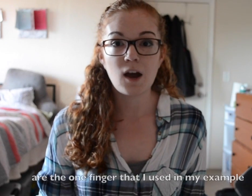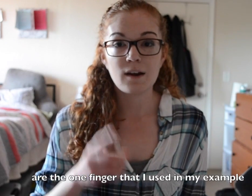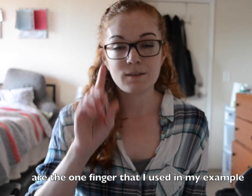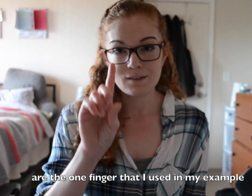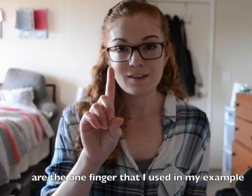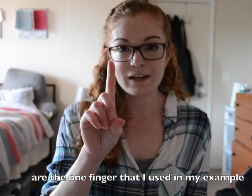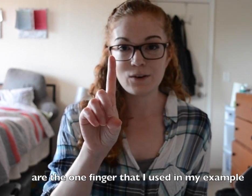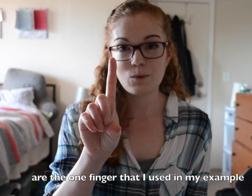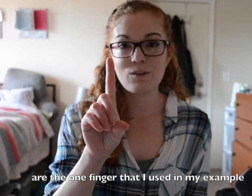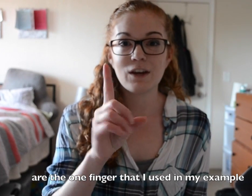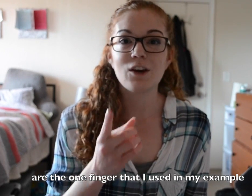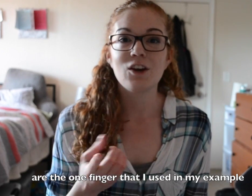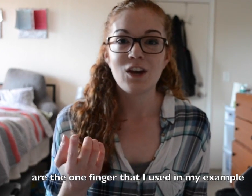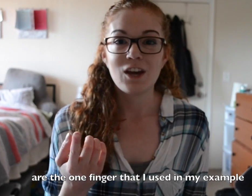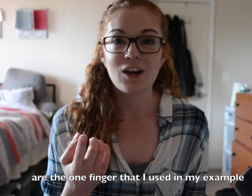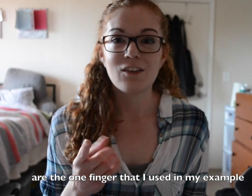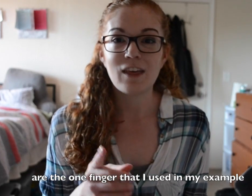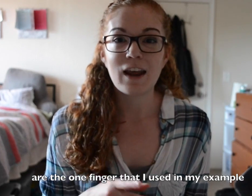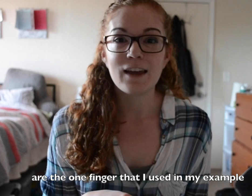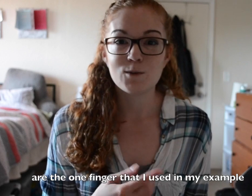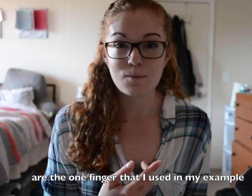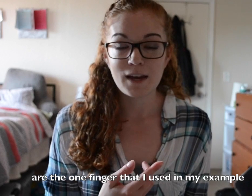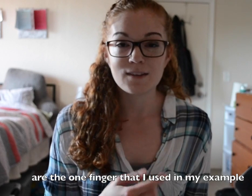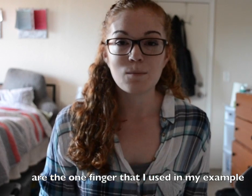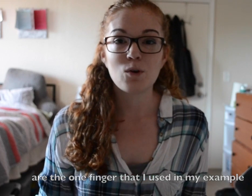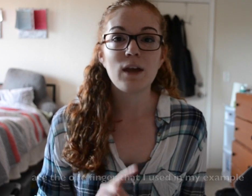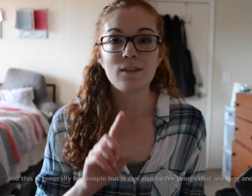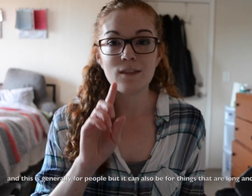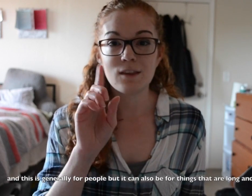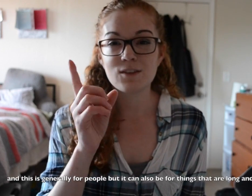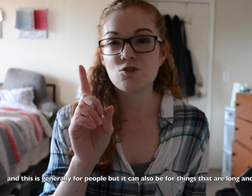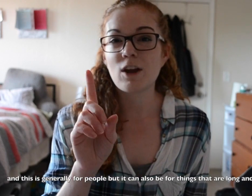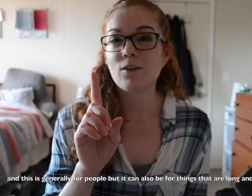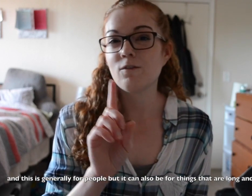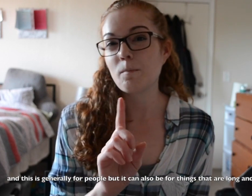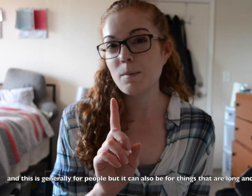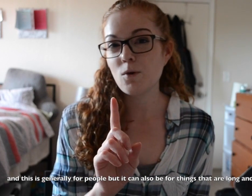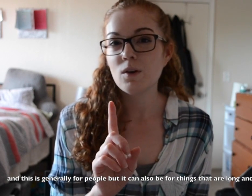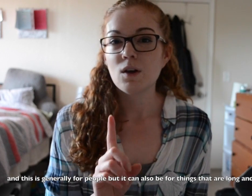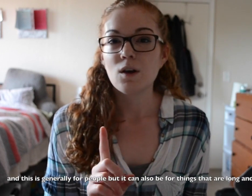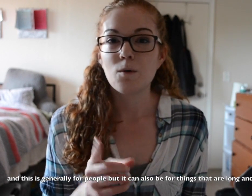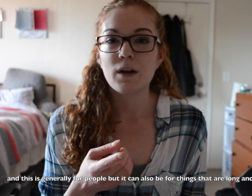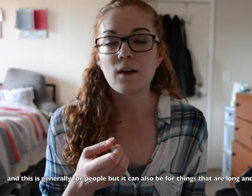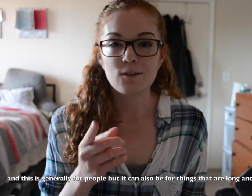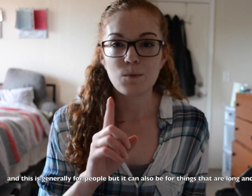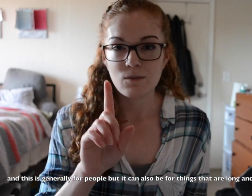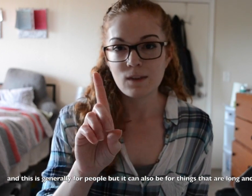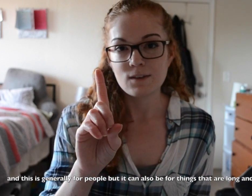are the one finger that I used in my example, and this is generally for people, but it can also be for things that